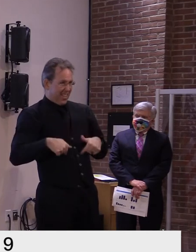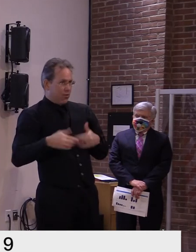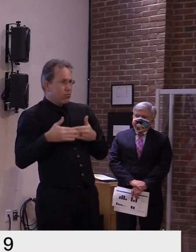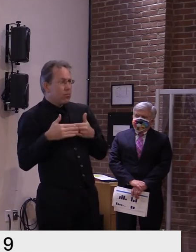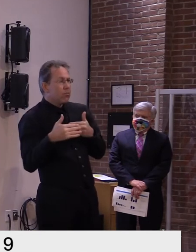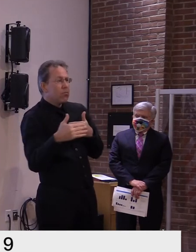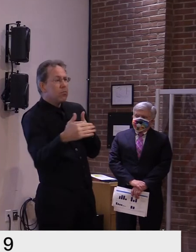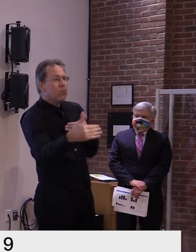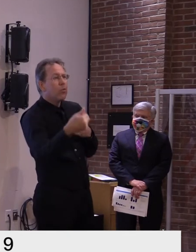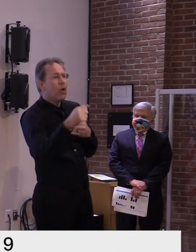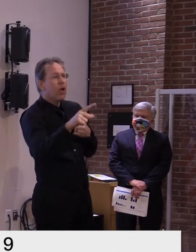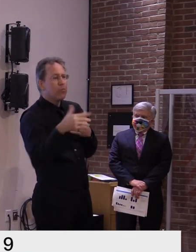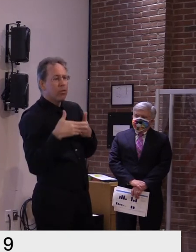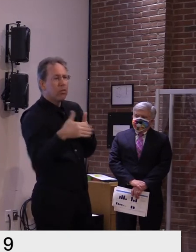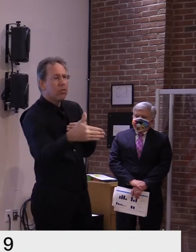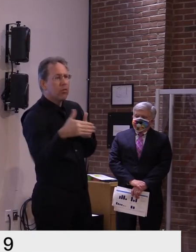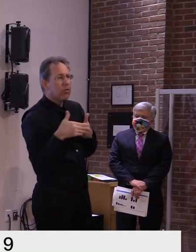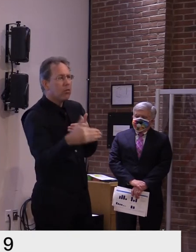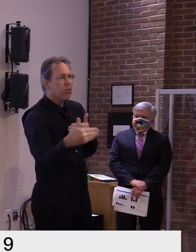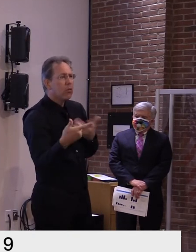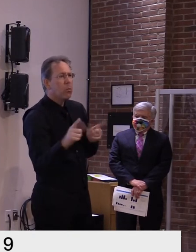overall conditions.